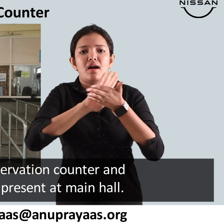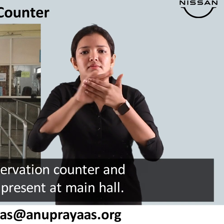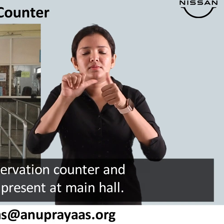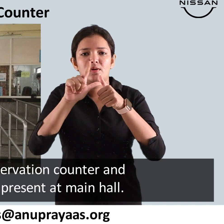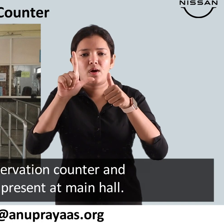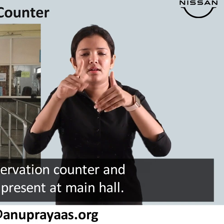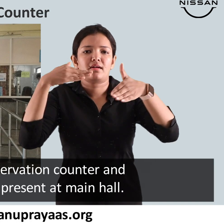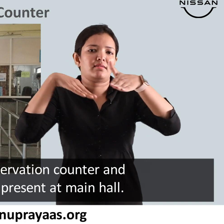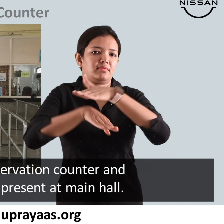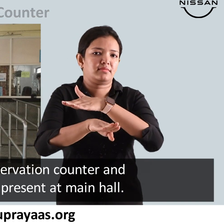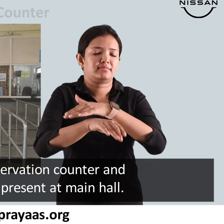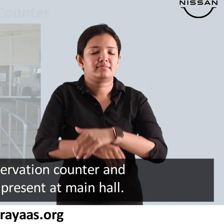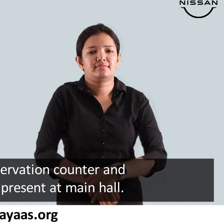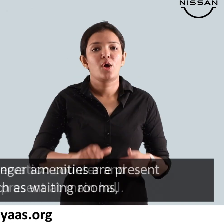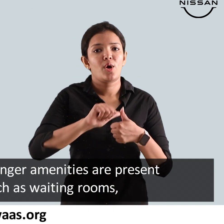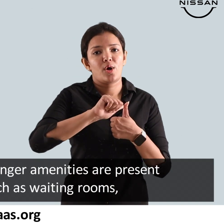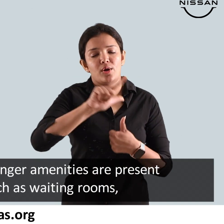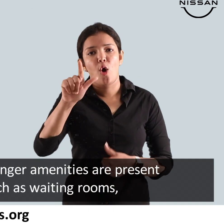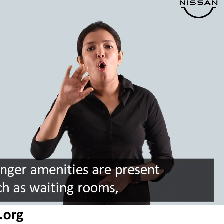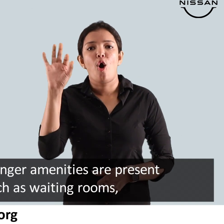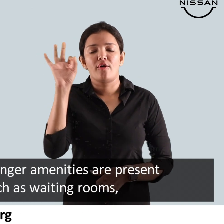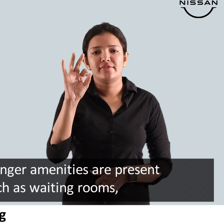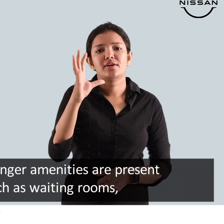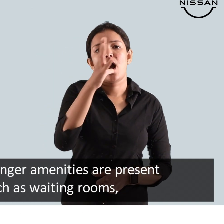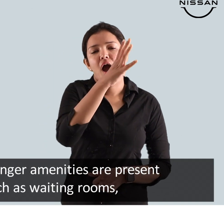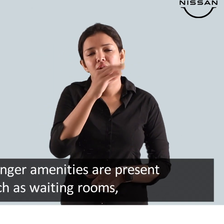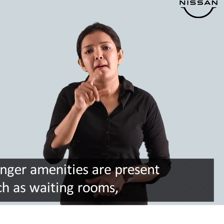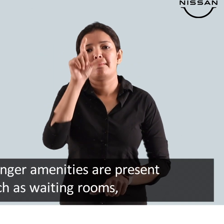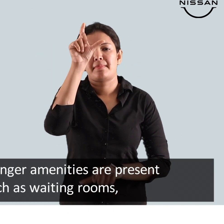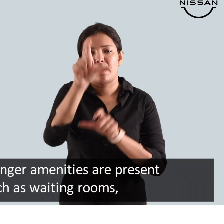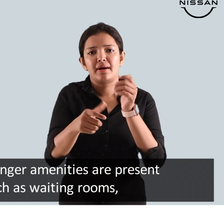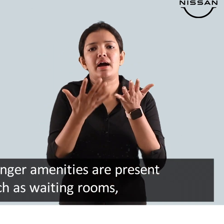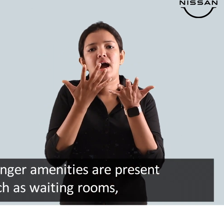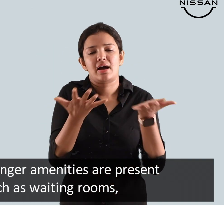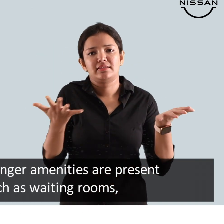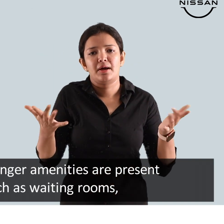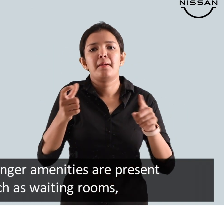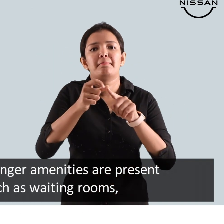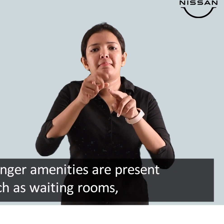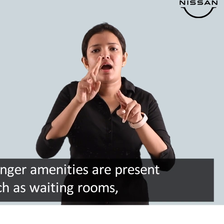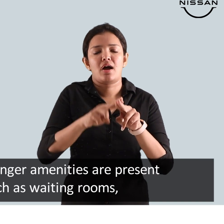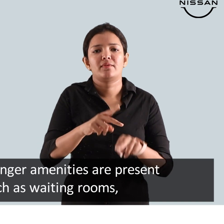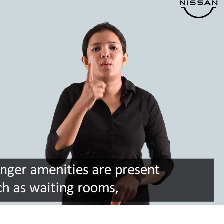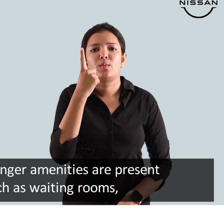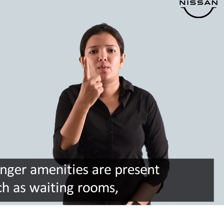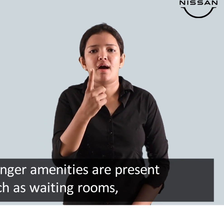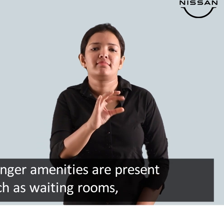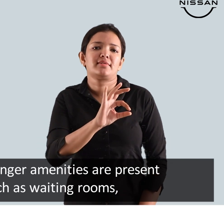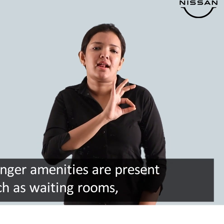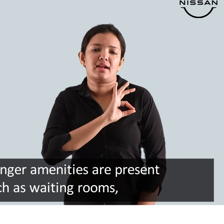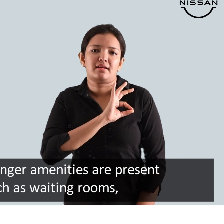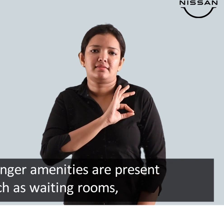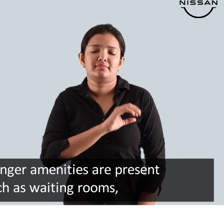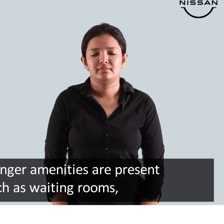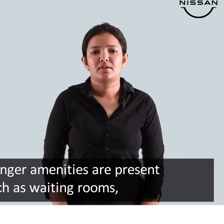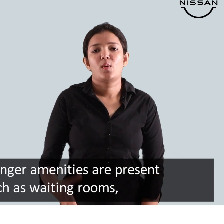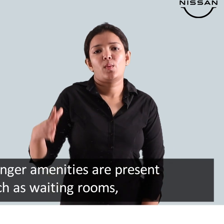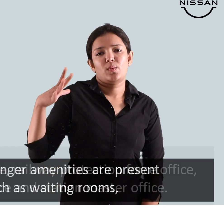hall. All the offices and passenger amenities are present on platform 1 such as waiting